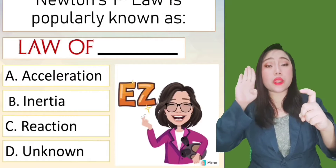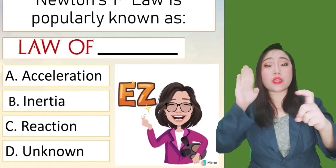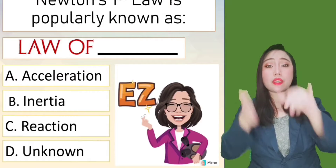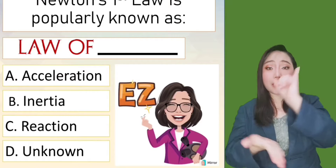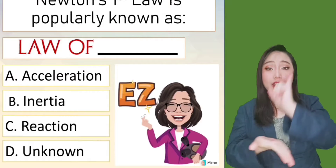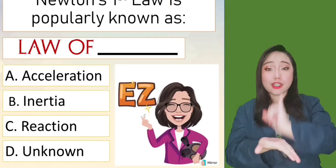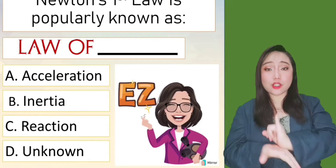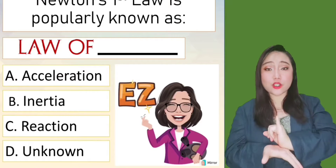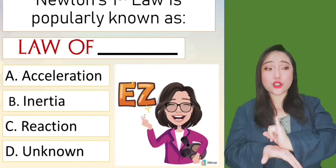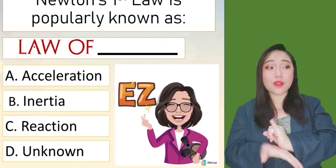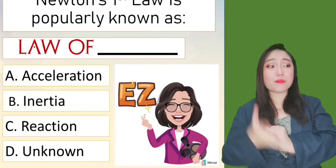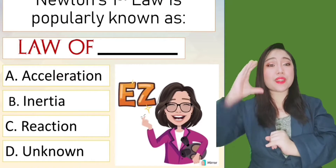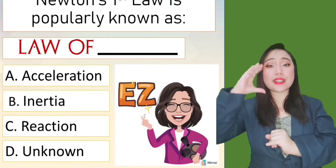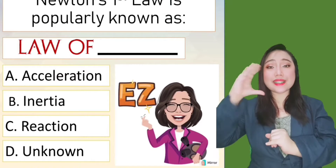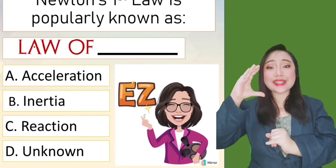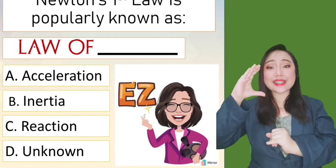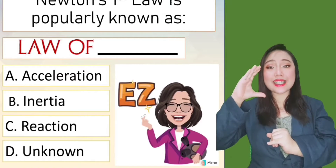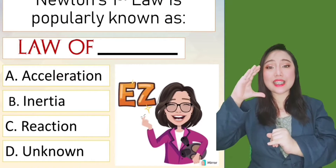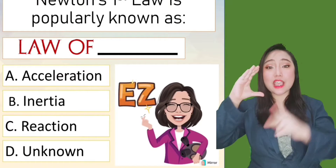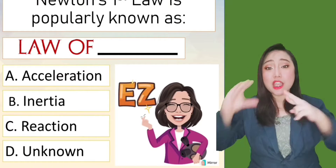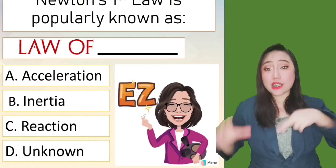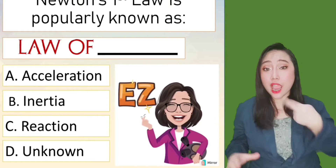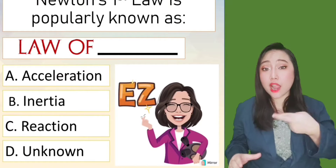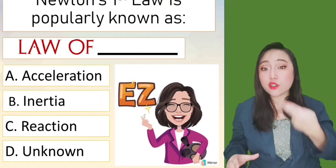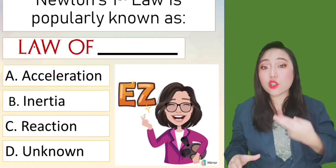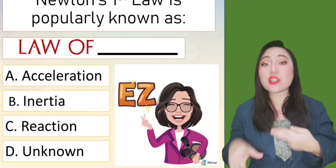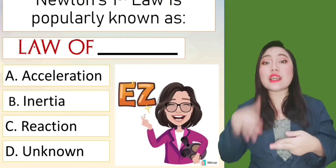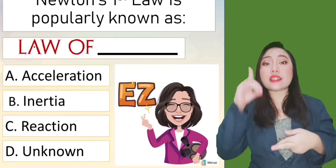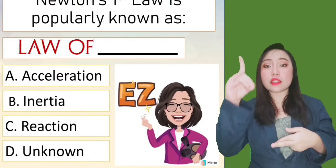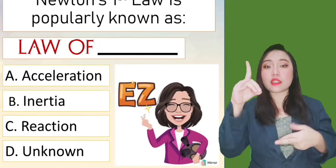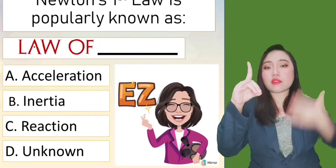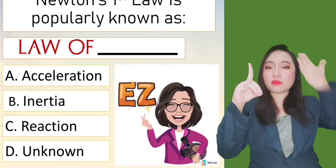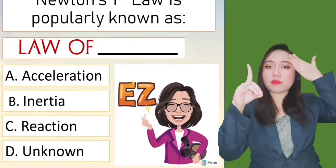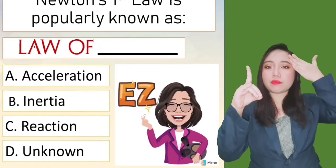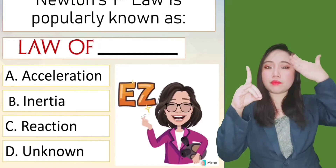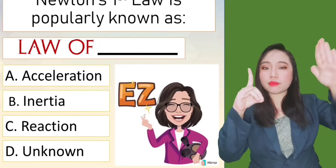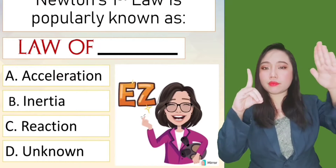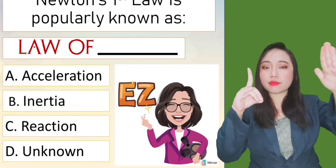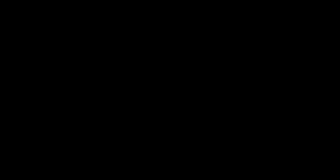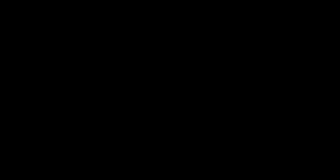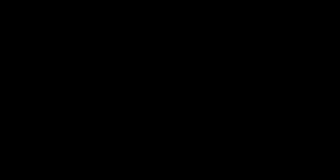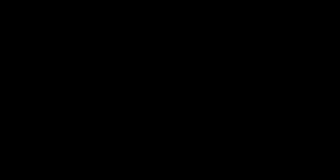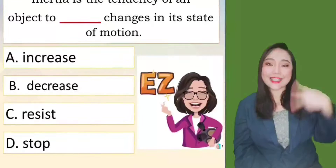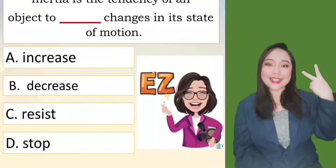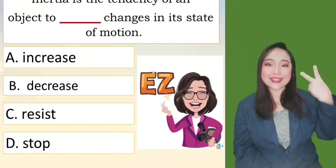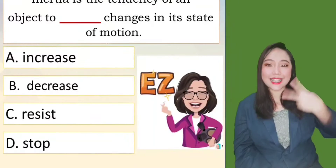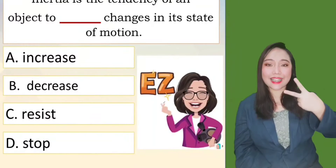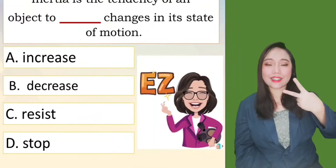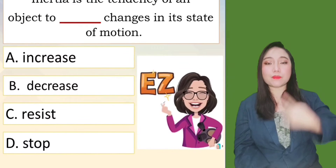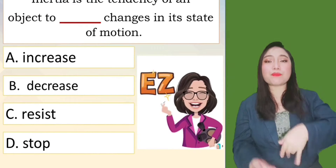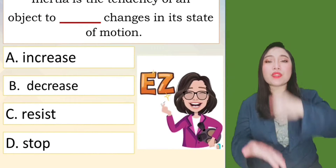Acceleration. B. Inertia. C. Reaction. D. Unknown.